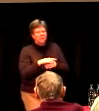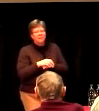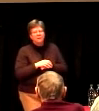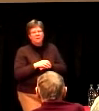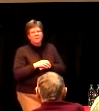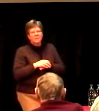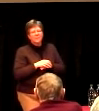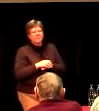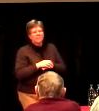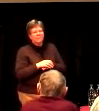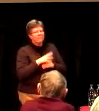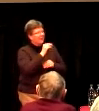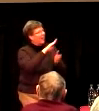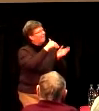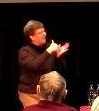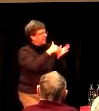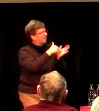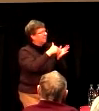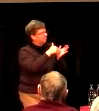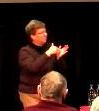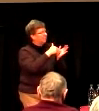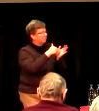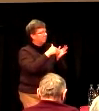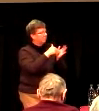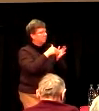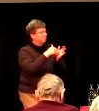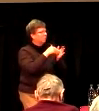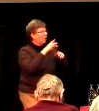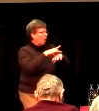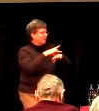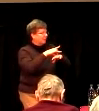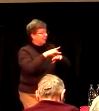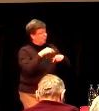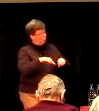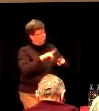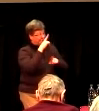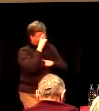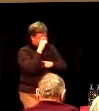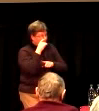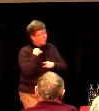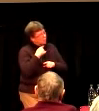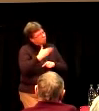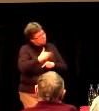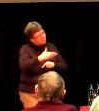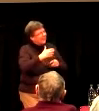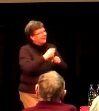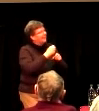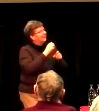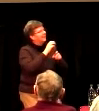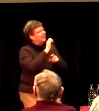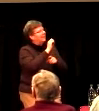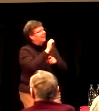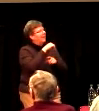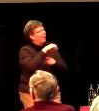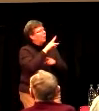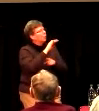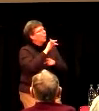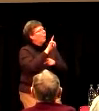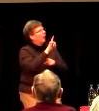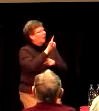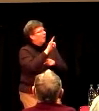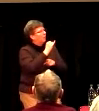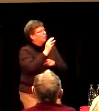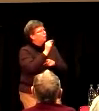mid-latitudes. And then periodically in the summer, we get an equatorial jet that forms